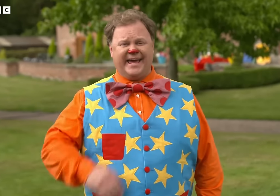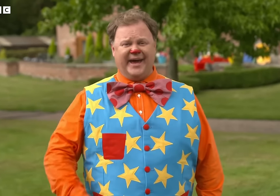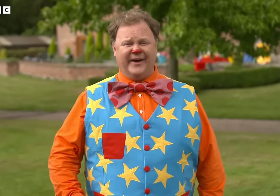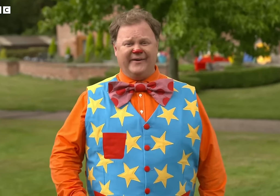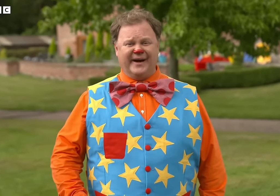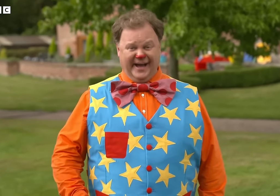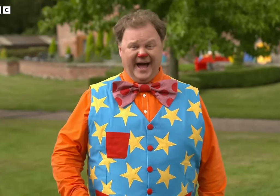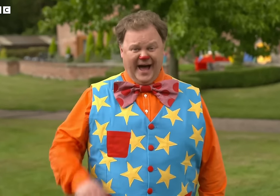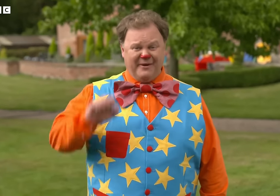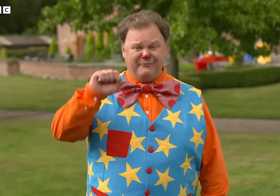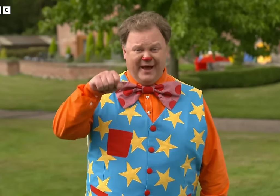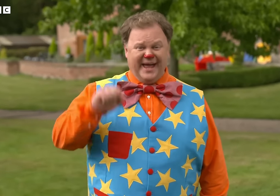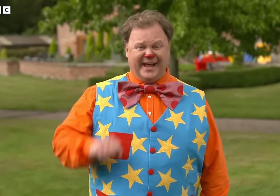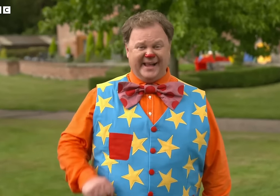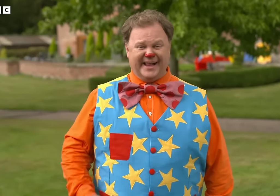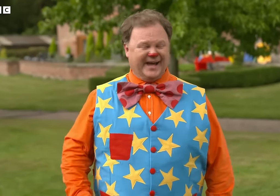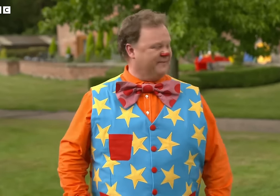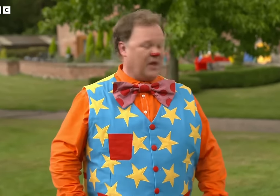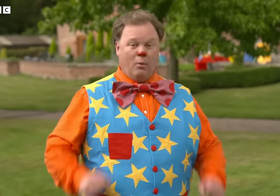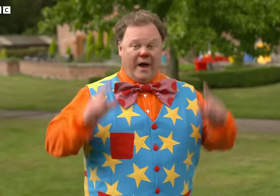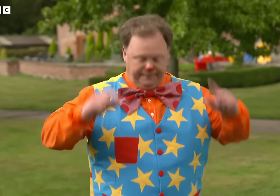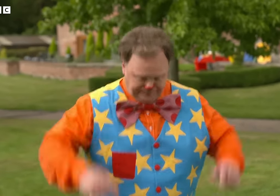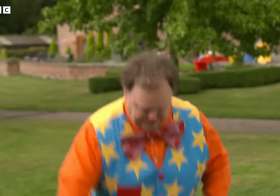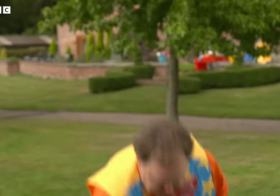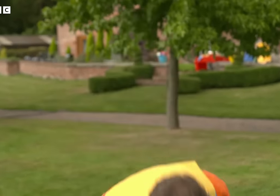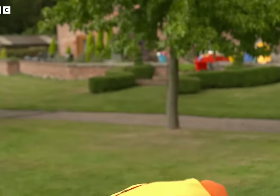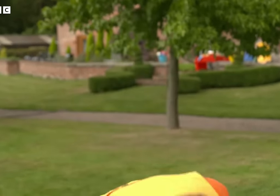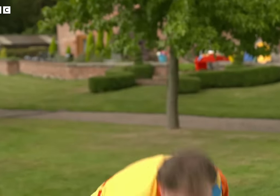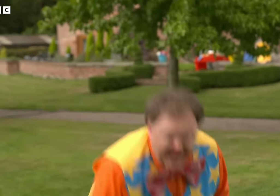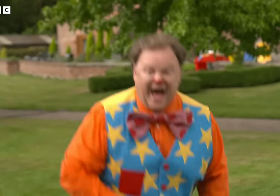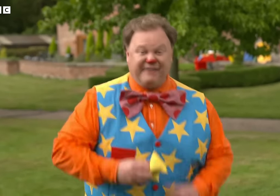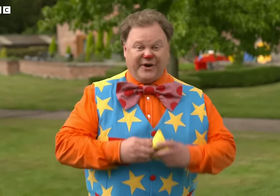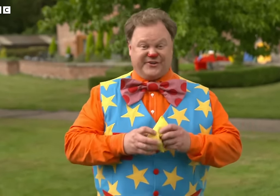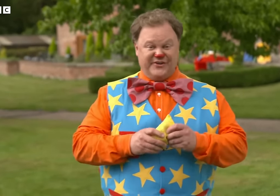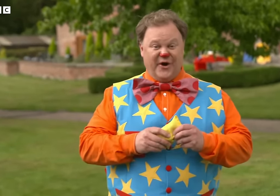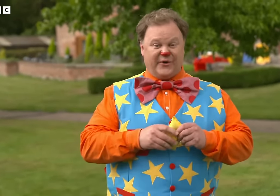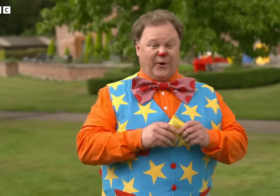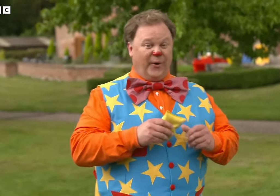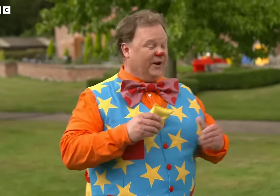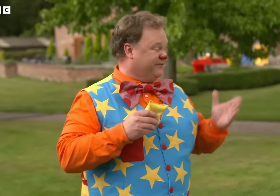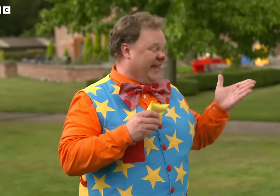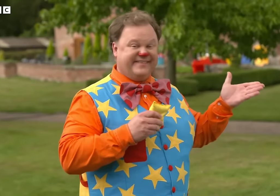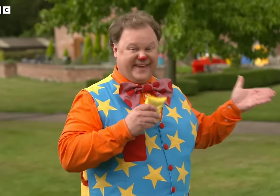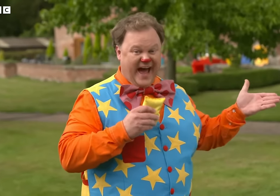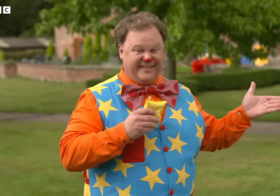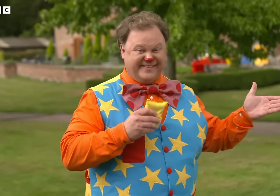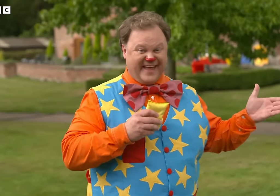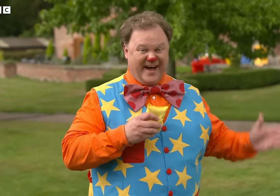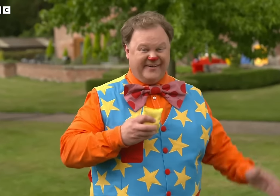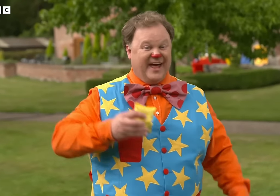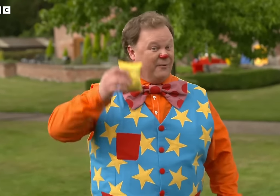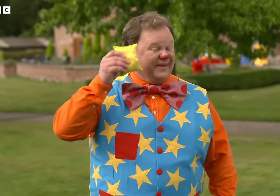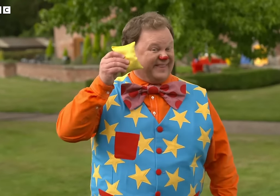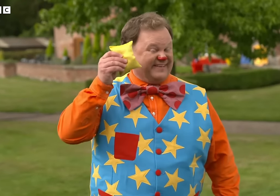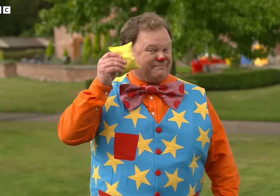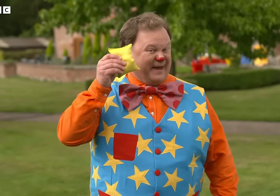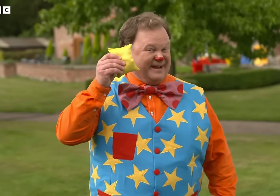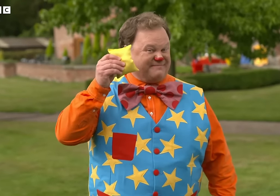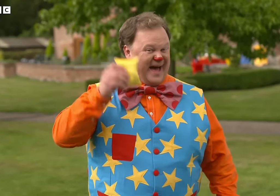you. I will. Well, I've got to knock all of these cans down with this bean